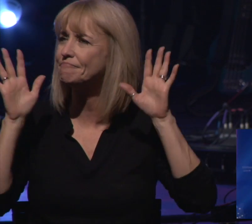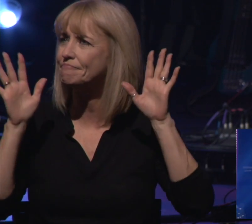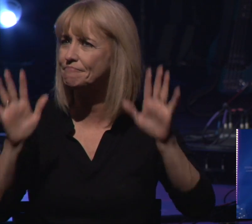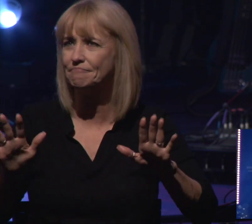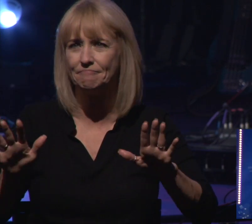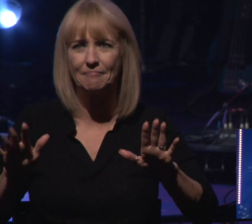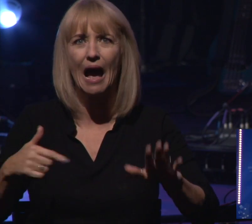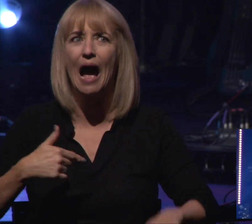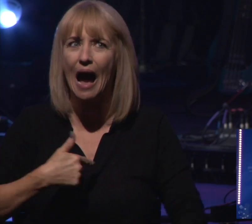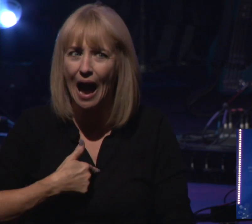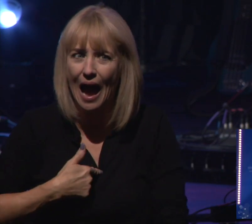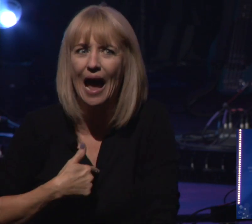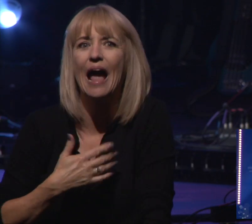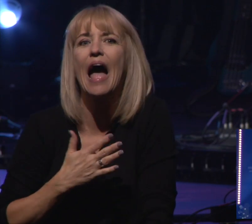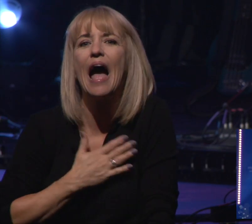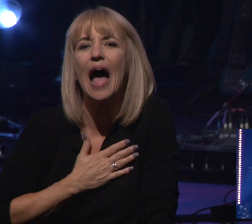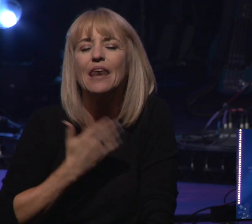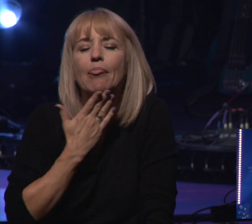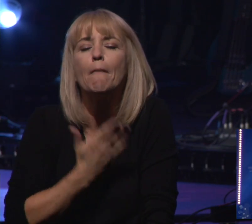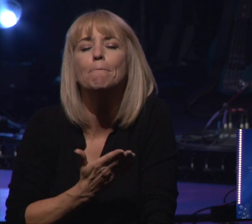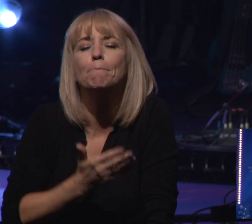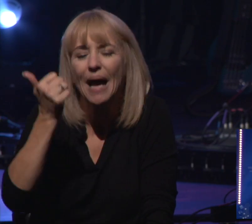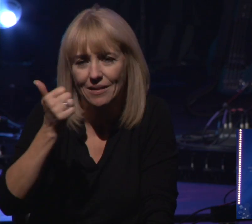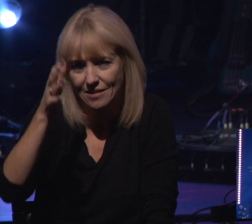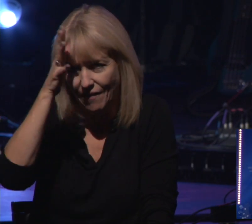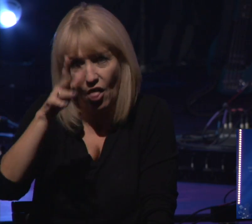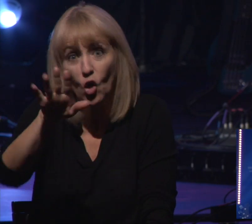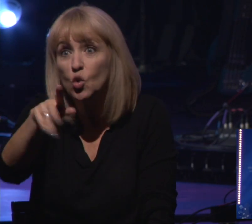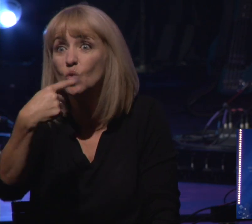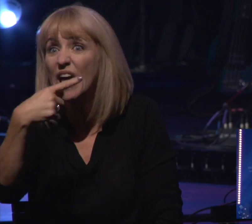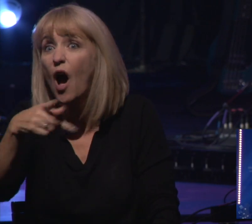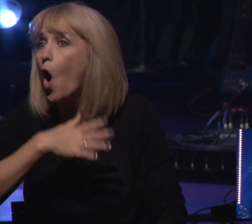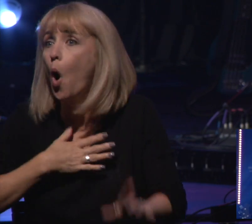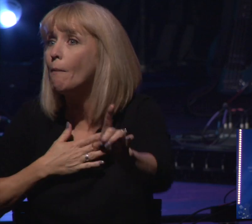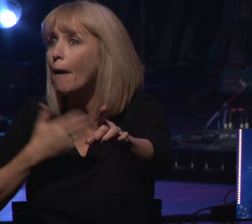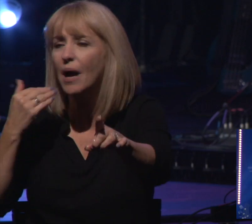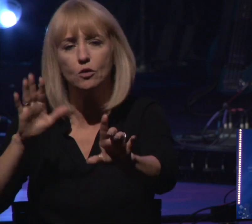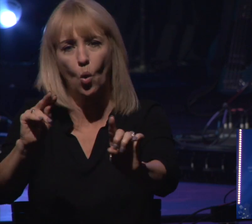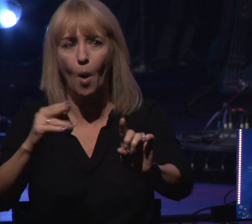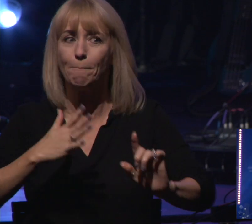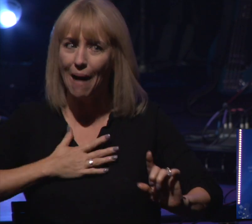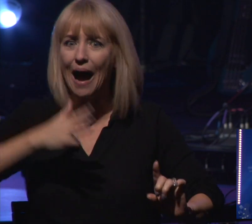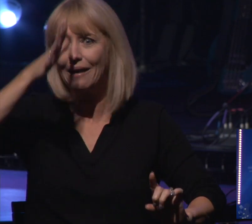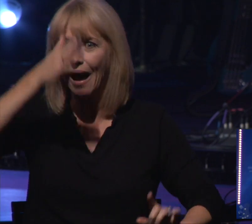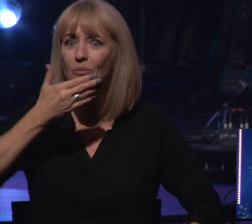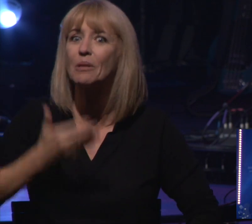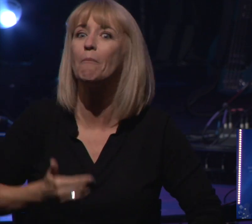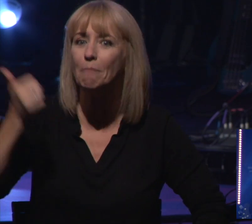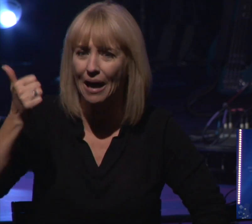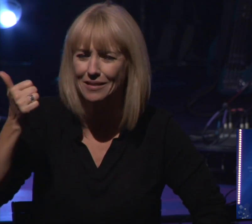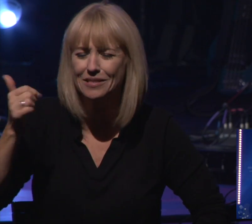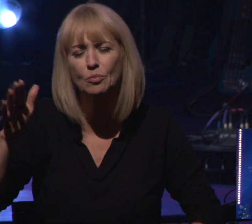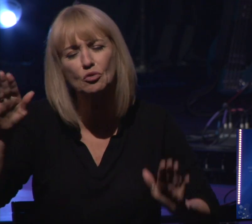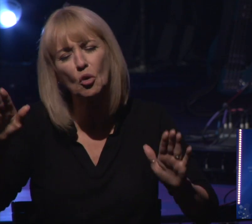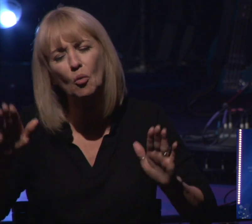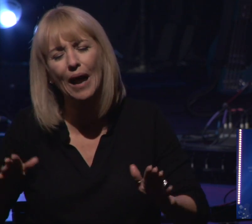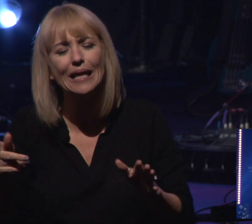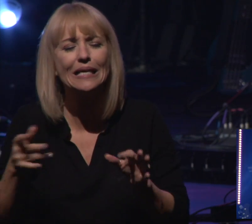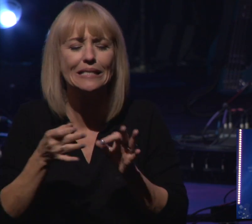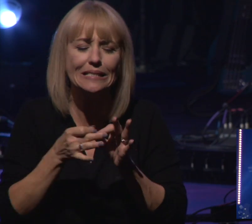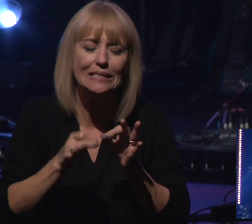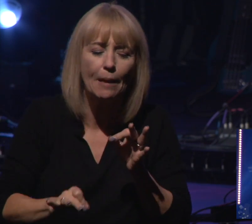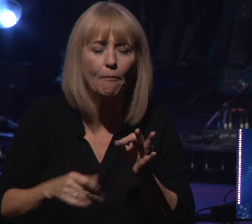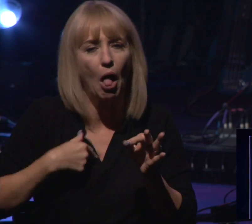And I can say I had the best father of anybody. Not many of you say that, but my dad was better. You know, we could do. My dad, he's just a great